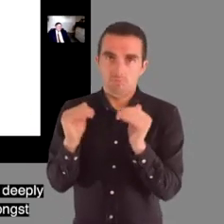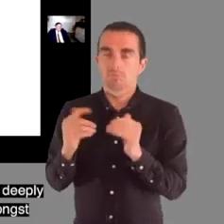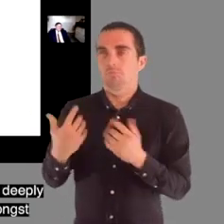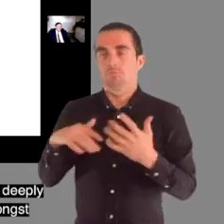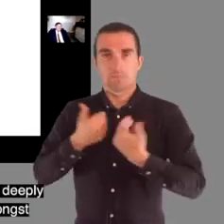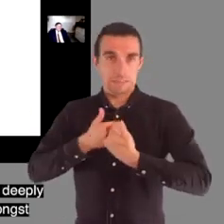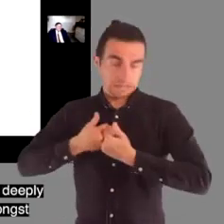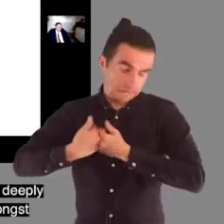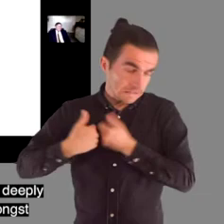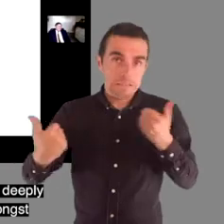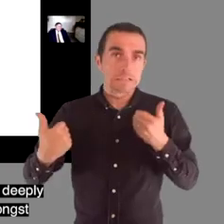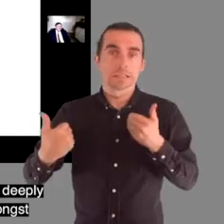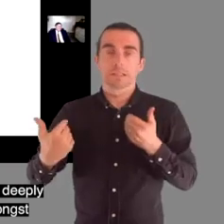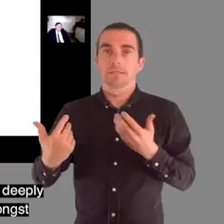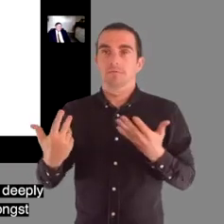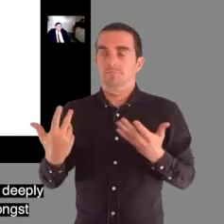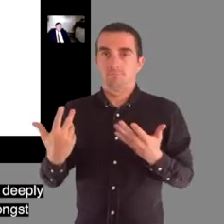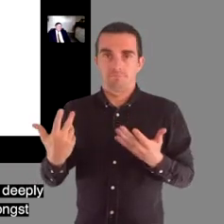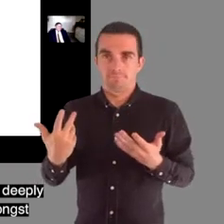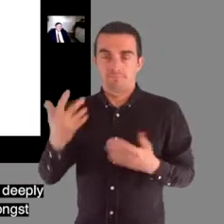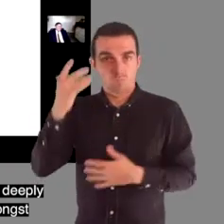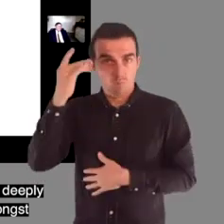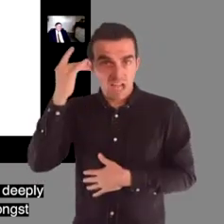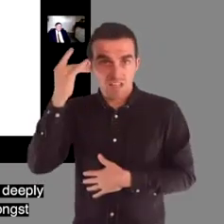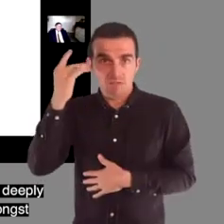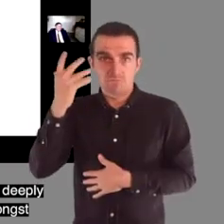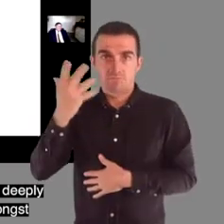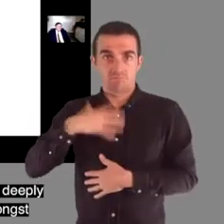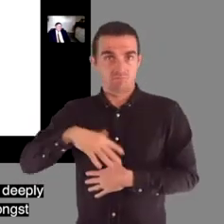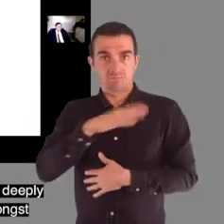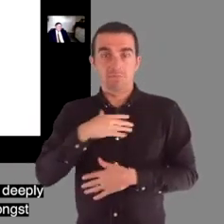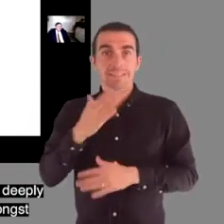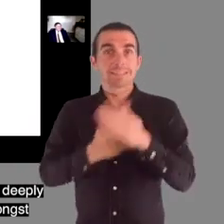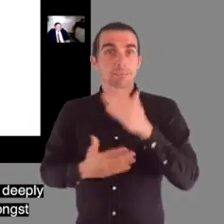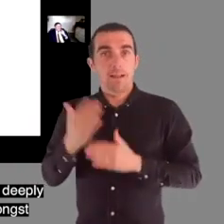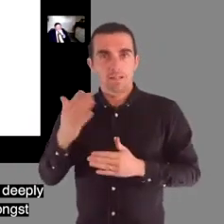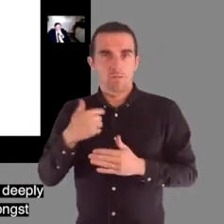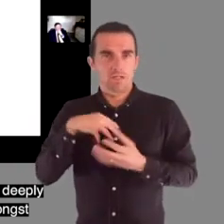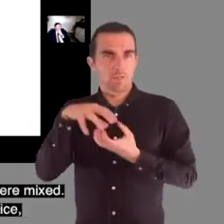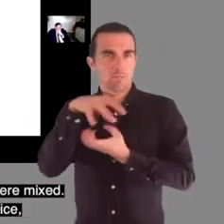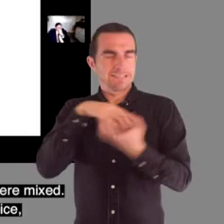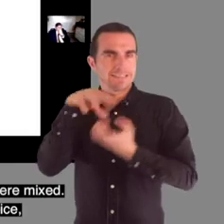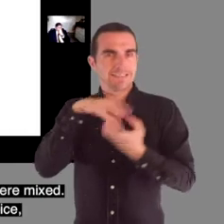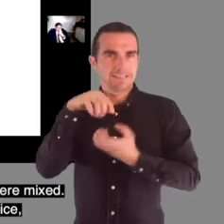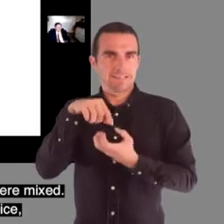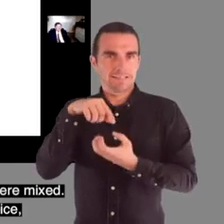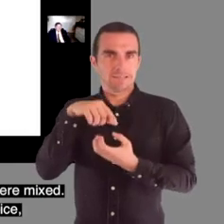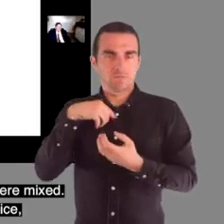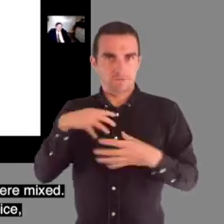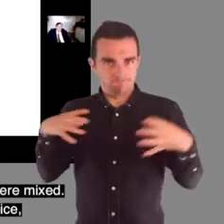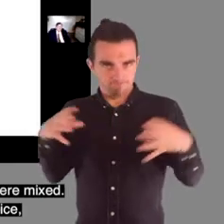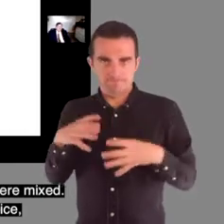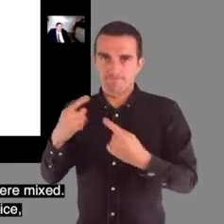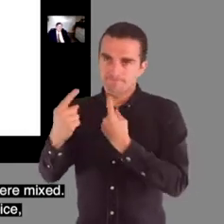of discrimination, unequal society, deeply divided society, because amongst ourselves as disabled people, we